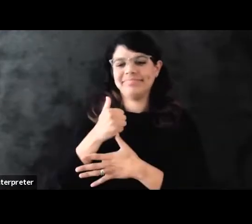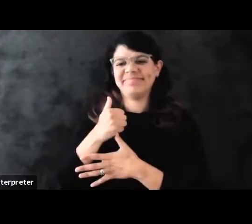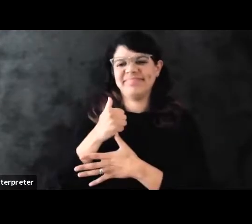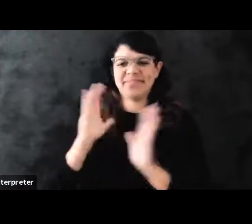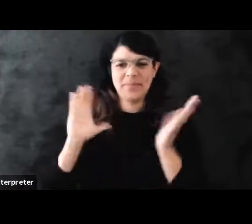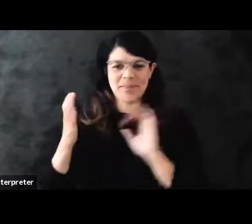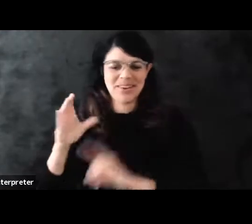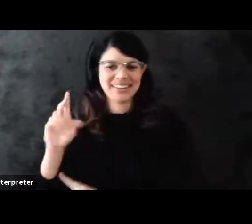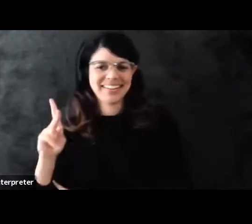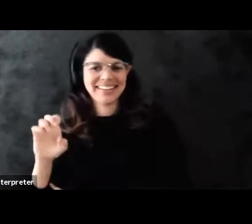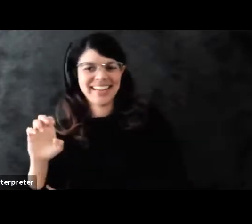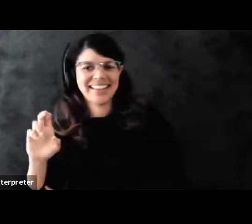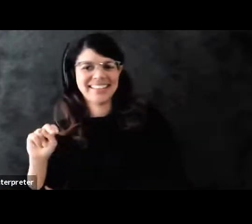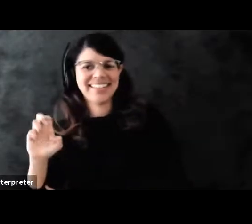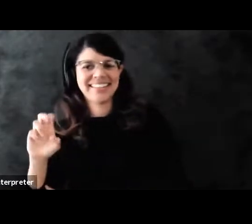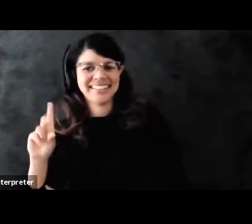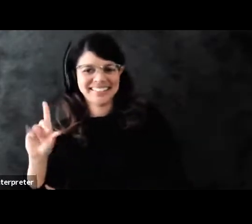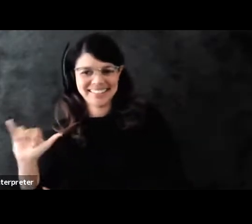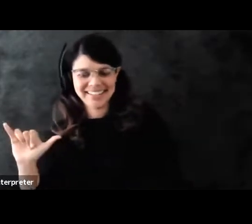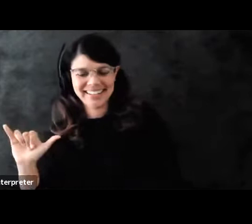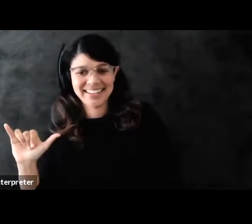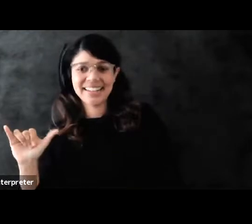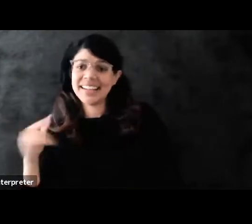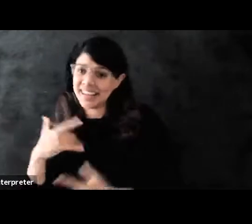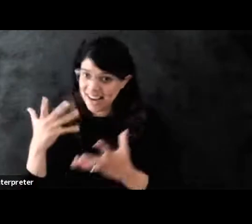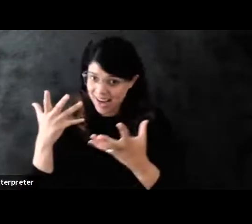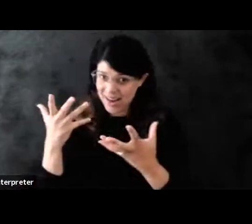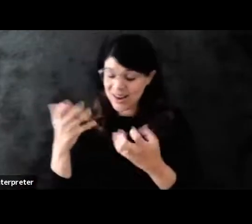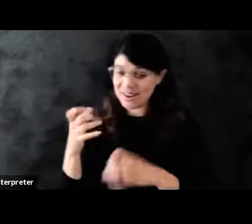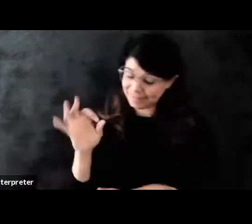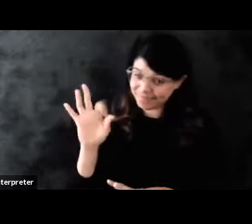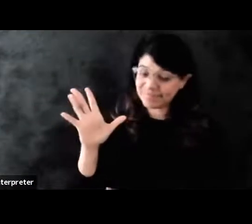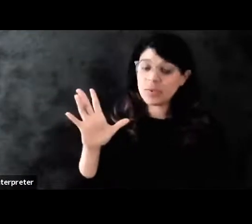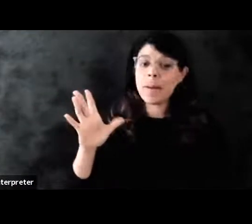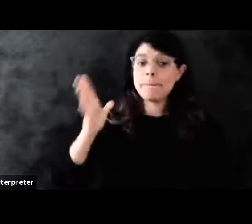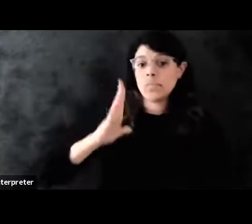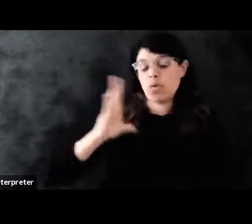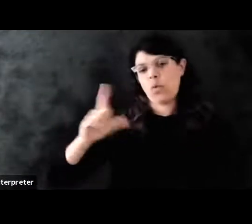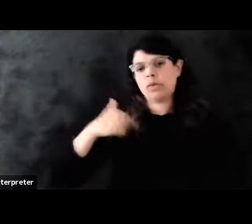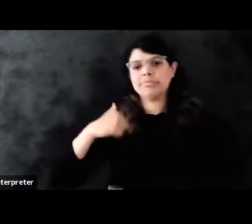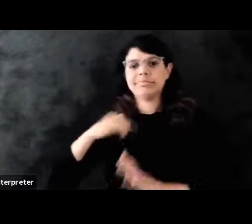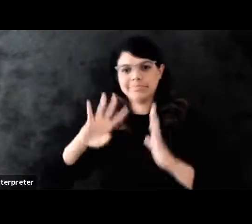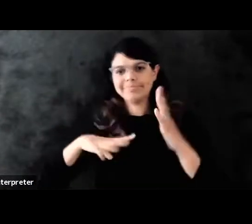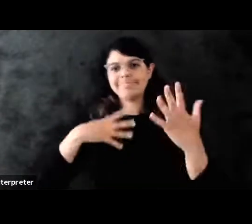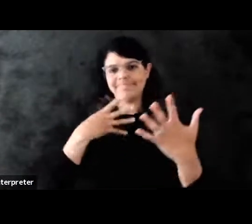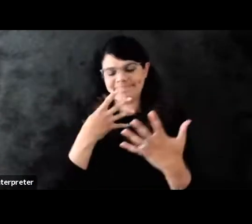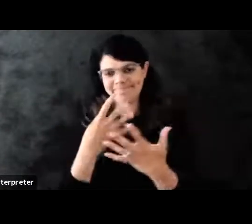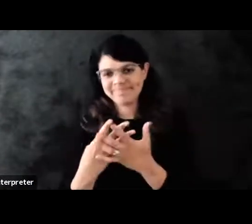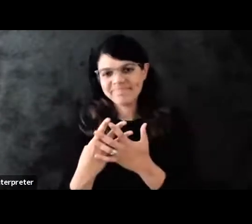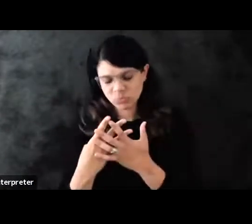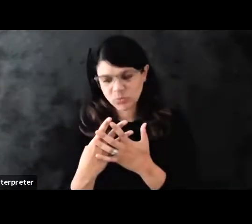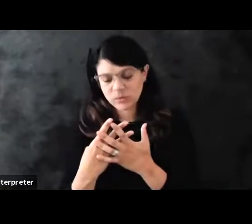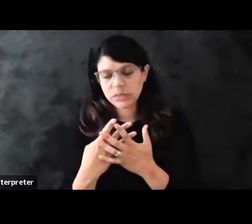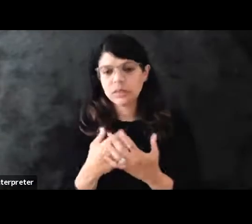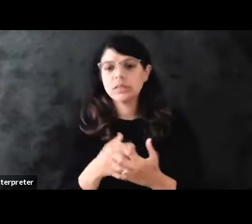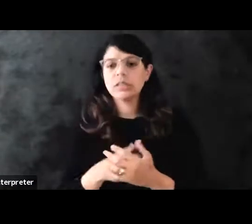were in prison after the walkouts, some of our followers approached